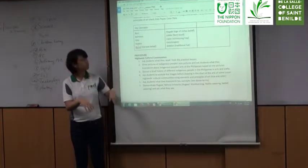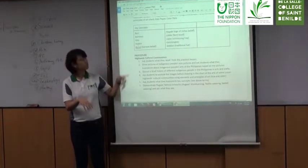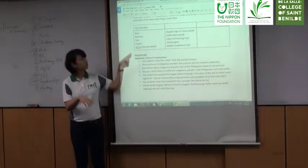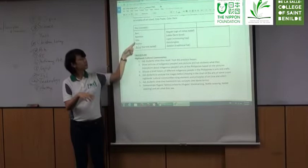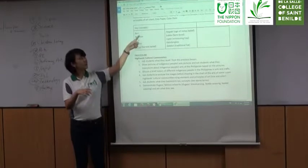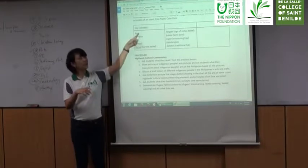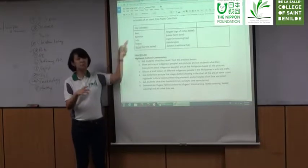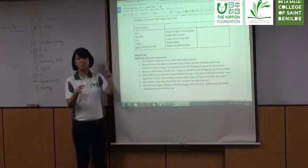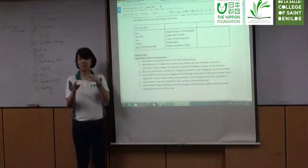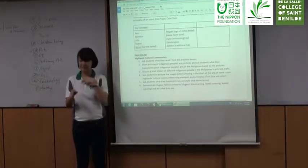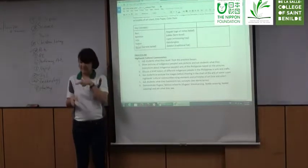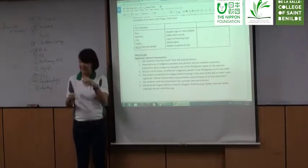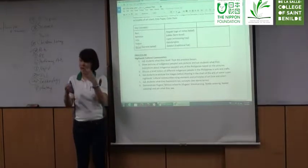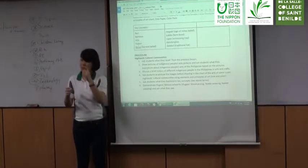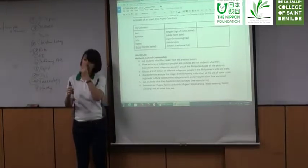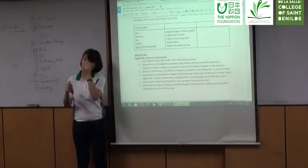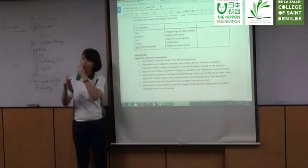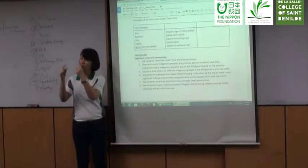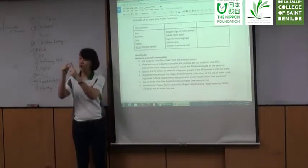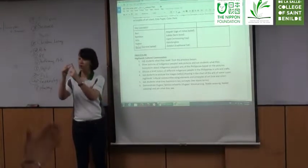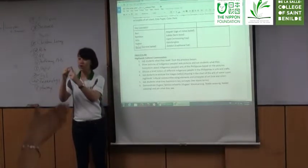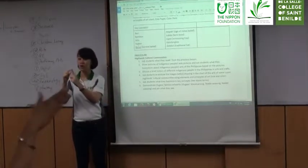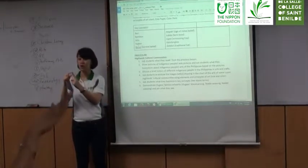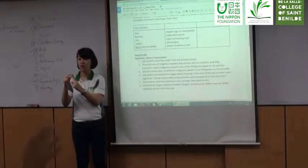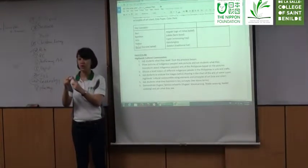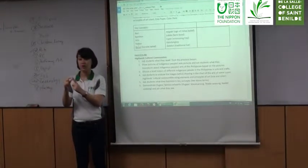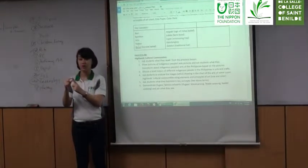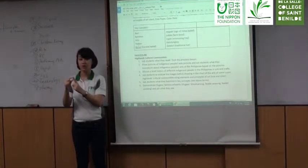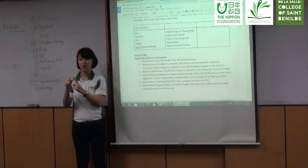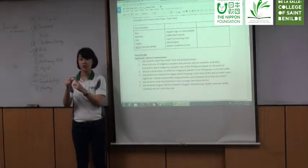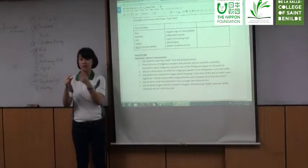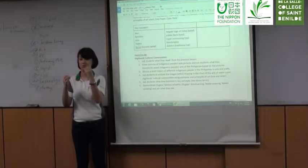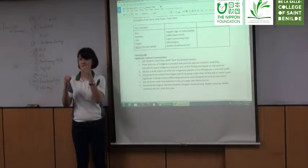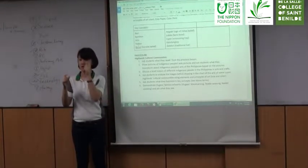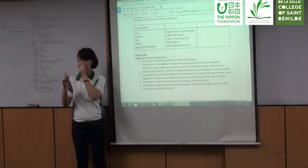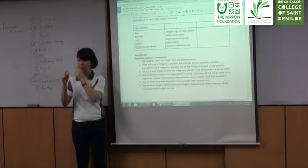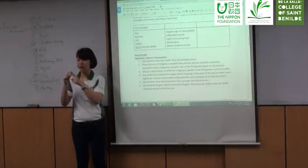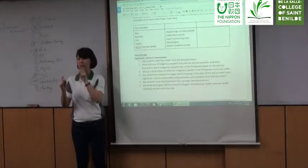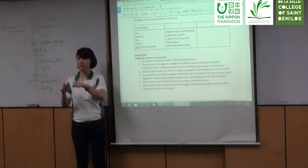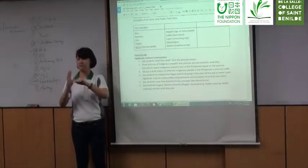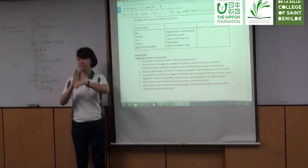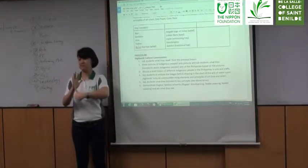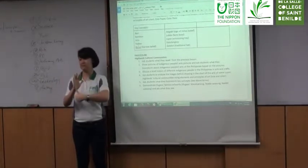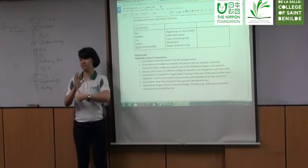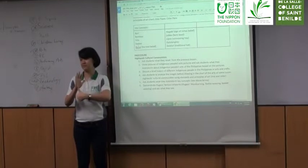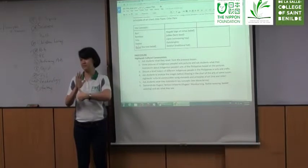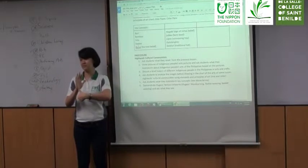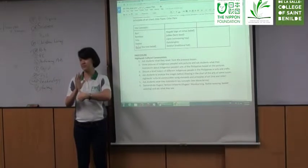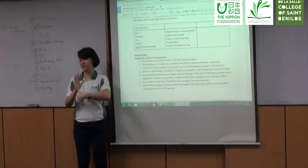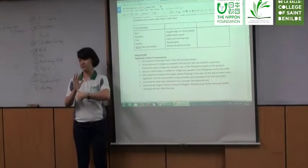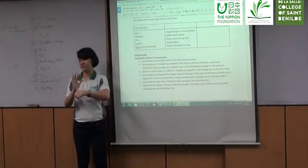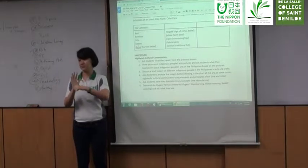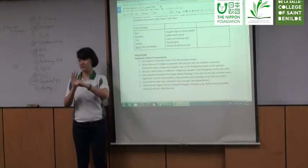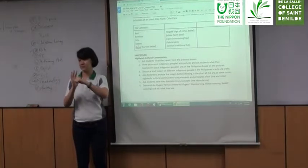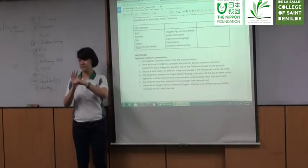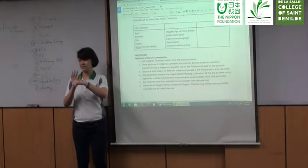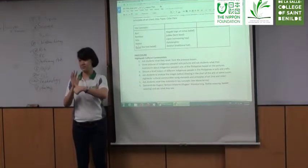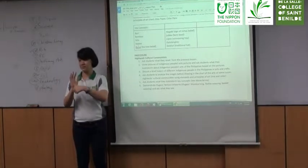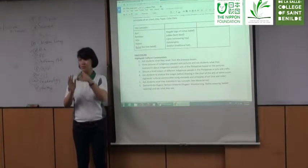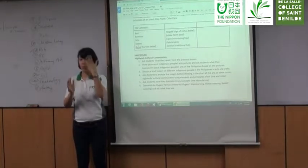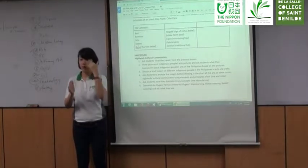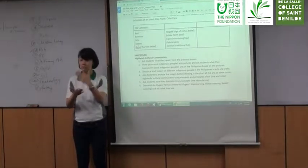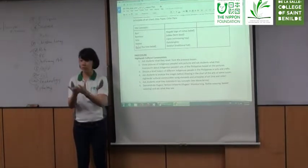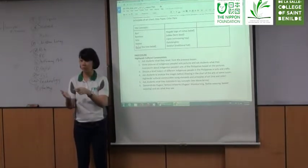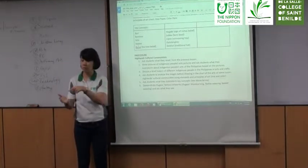middle, so that kind of part. There's a lot of Tagalog words that we have to